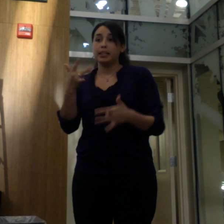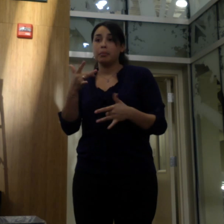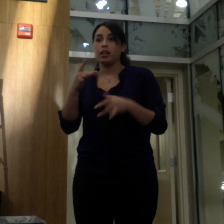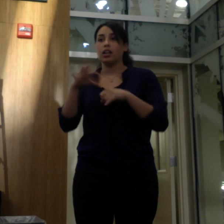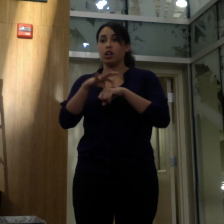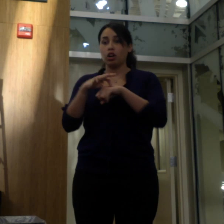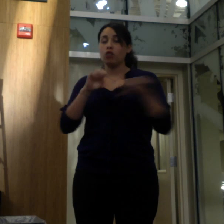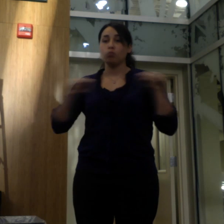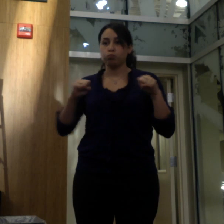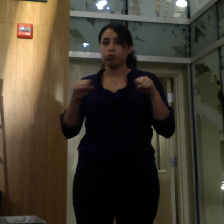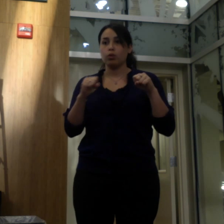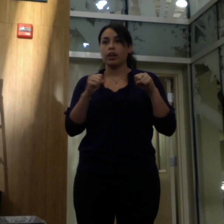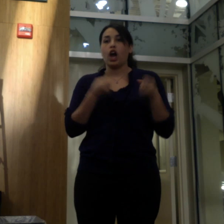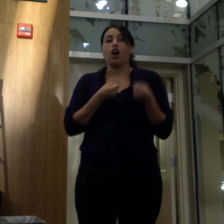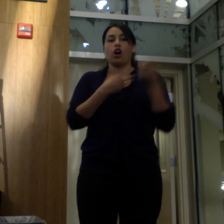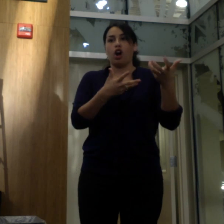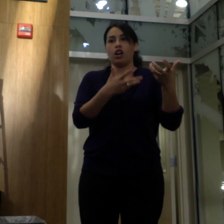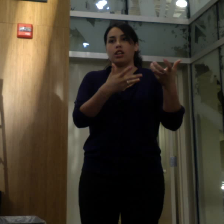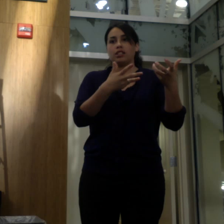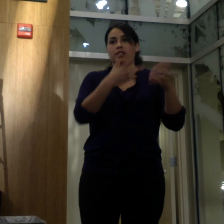And you were saying something as well?